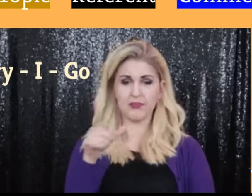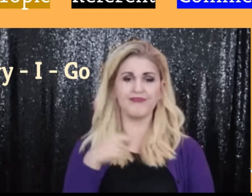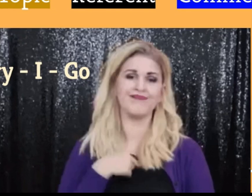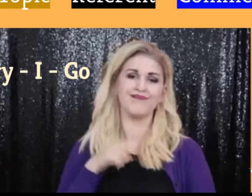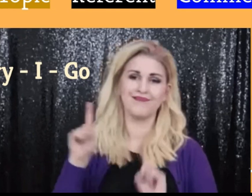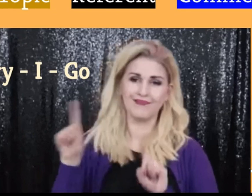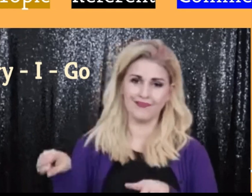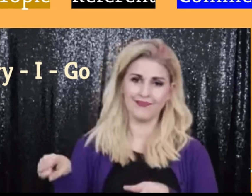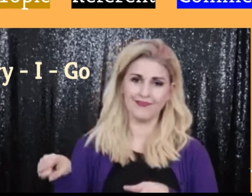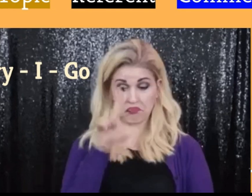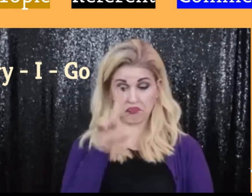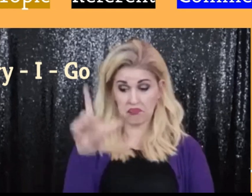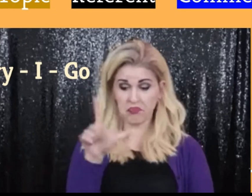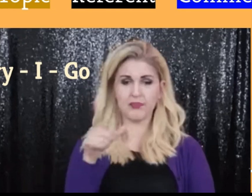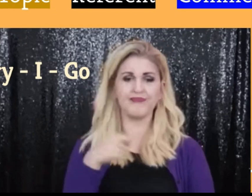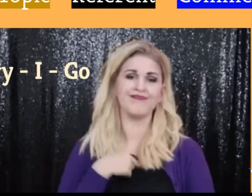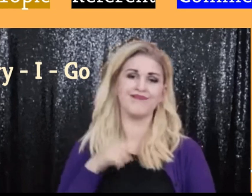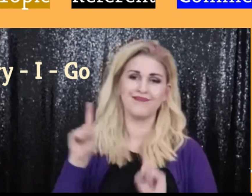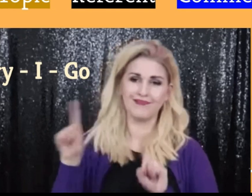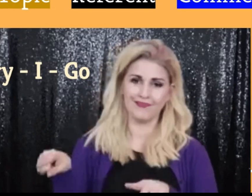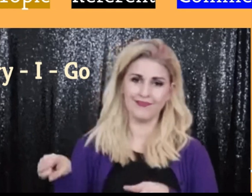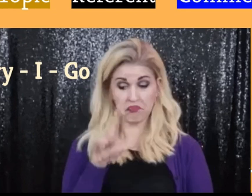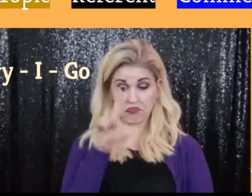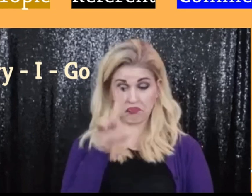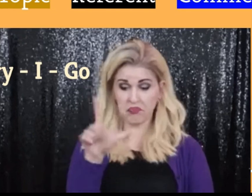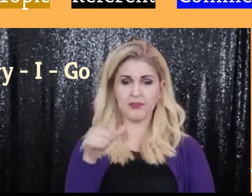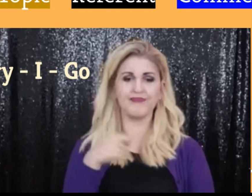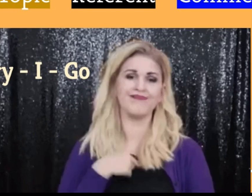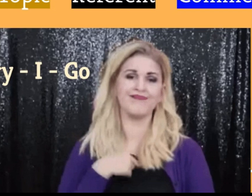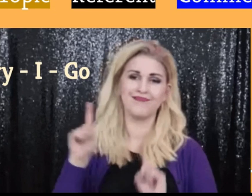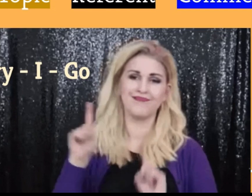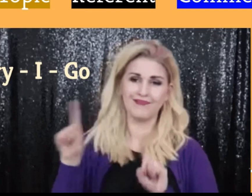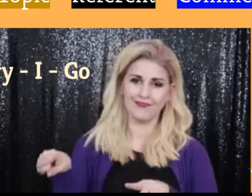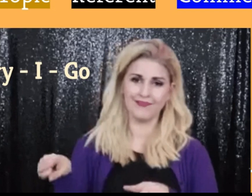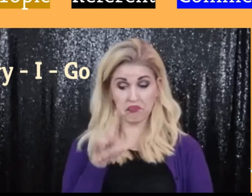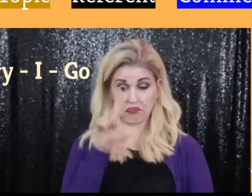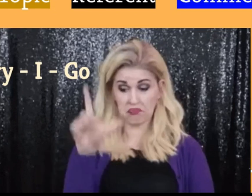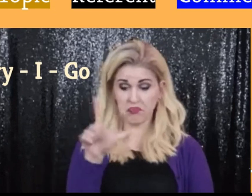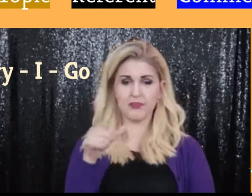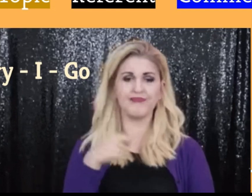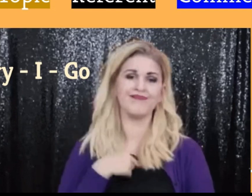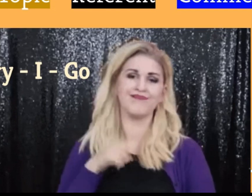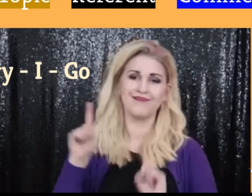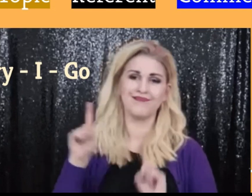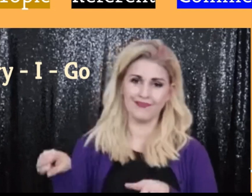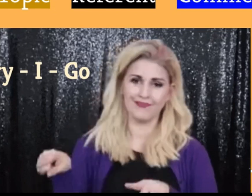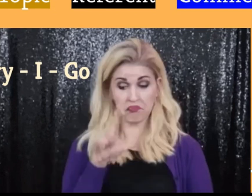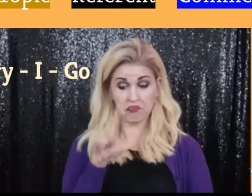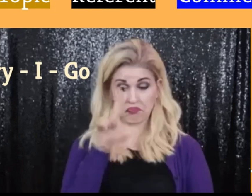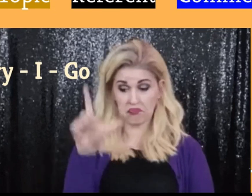gestures. While object. While in the sentence comes first, followed by the subject and at